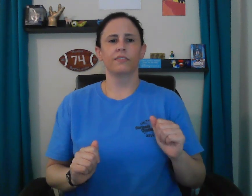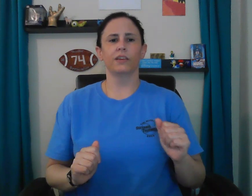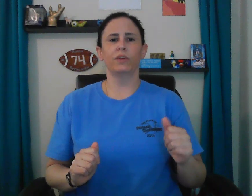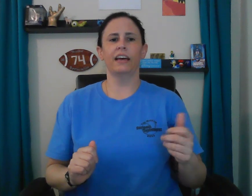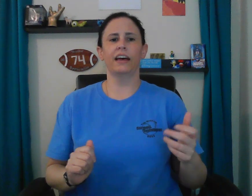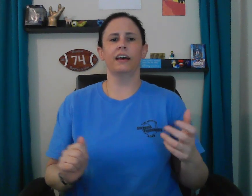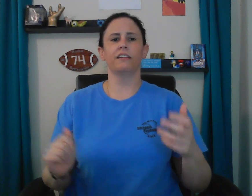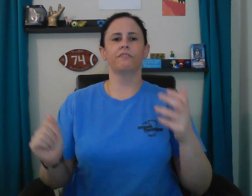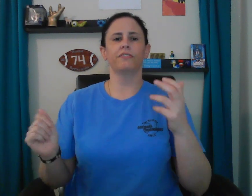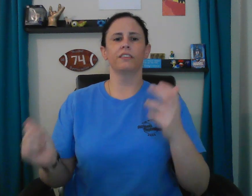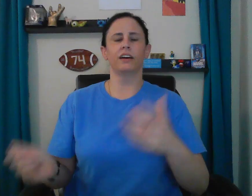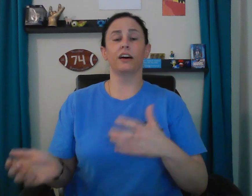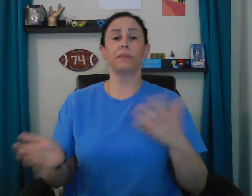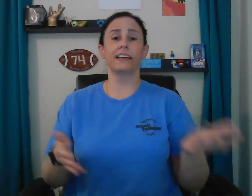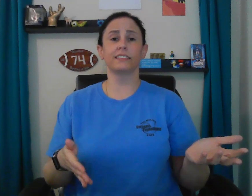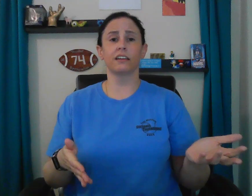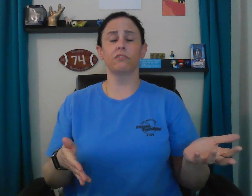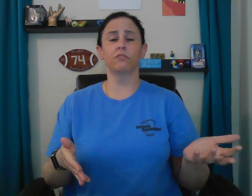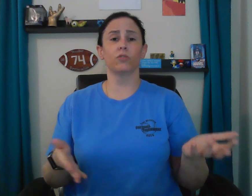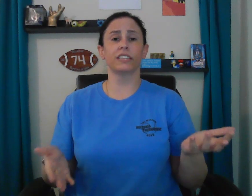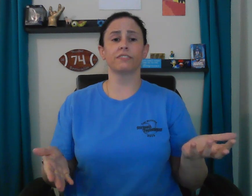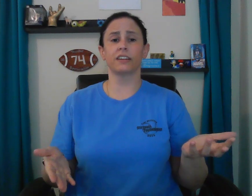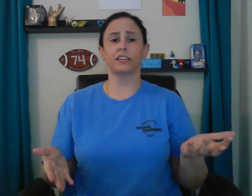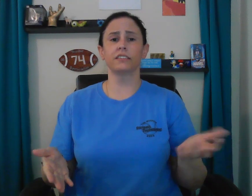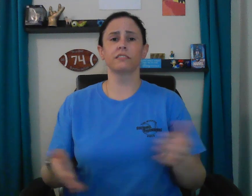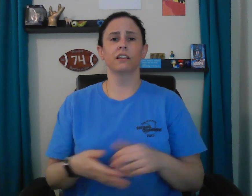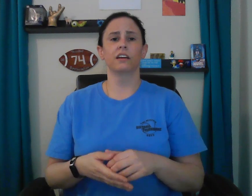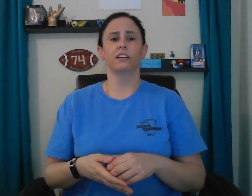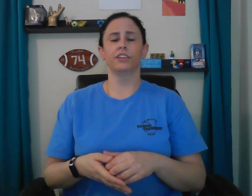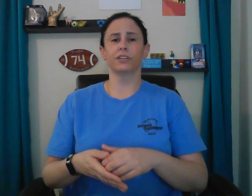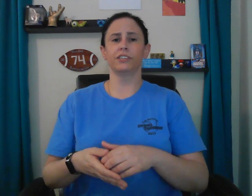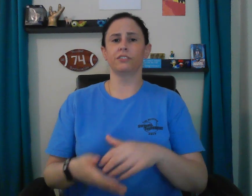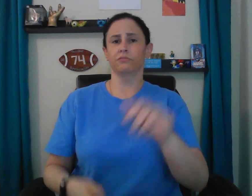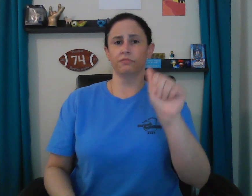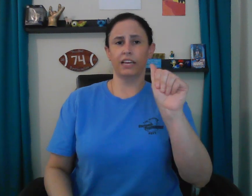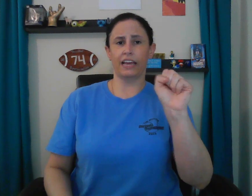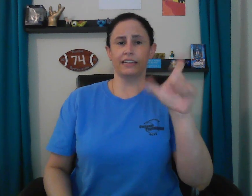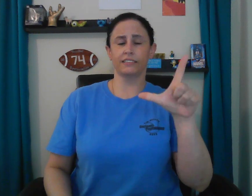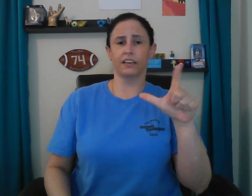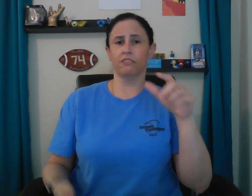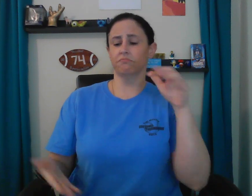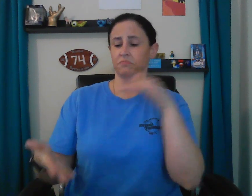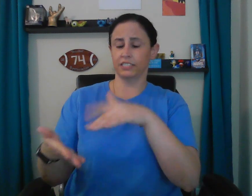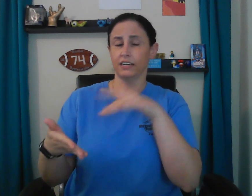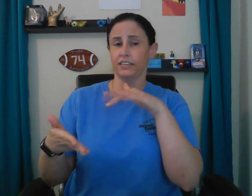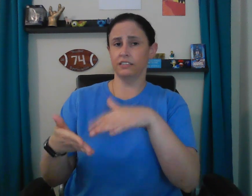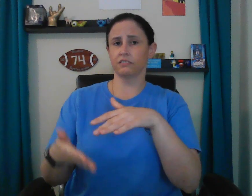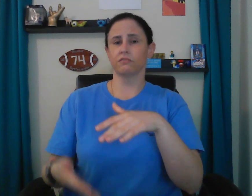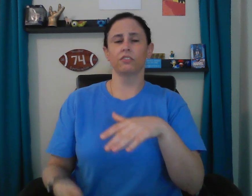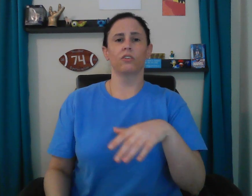Then we have ASL or deaf studies. You could do ASL studies